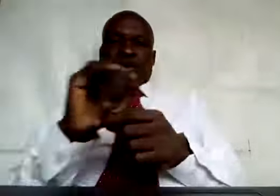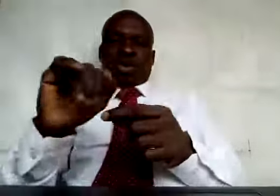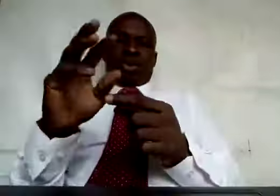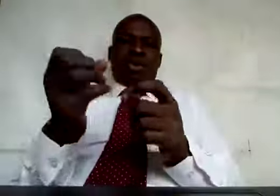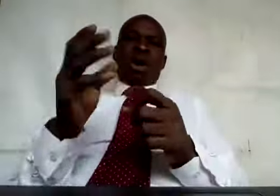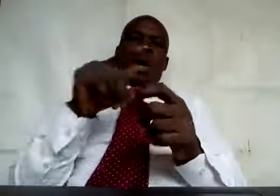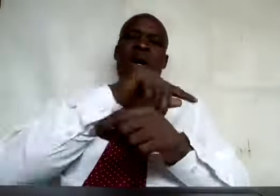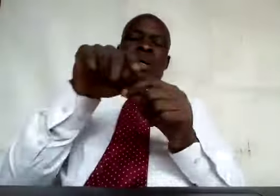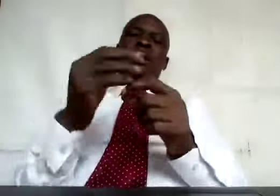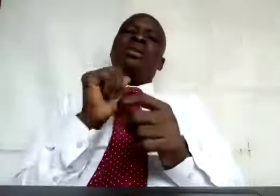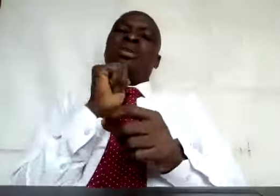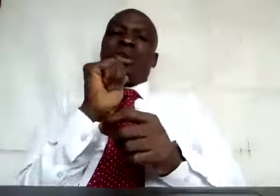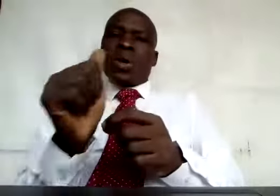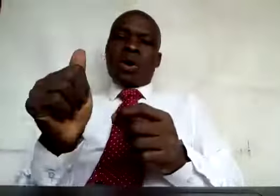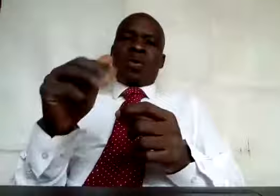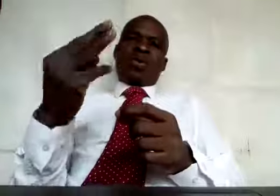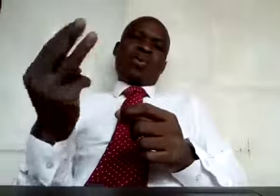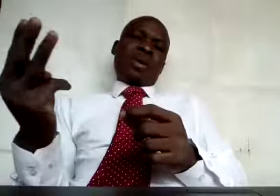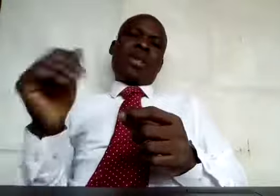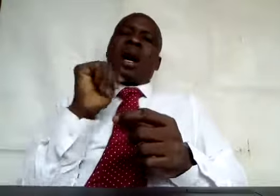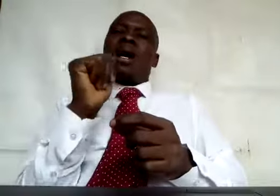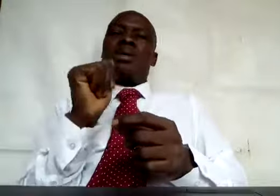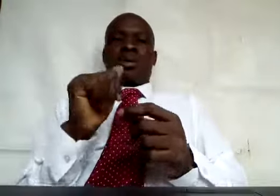Non-metals do not undergo corrosion.